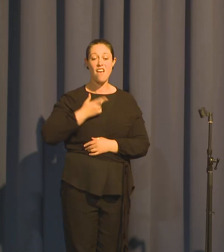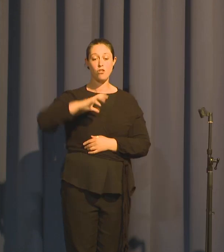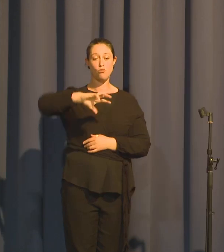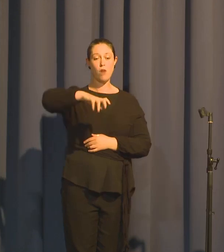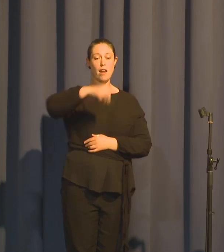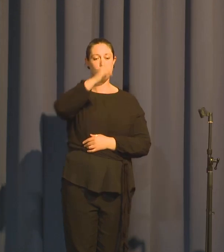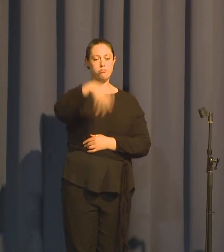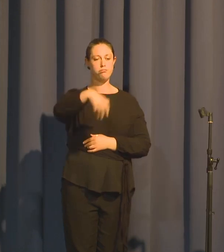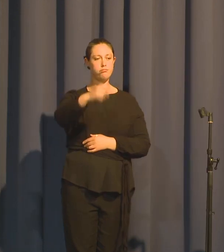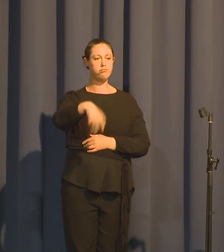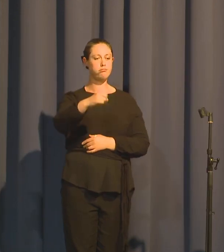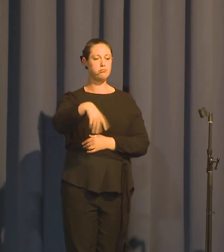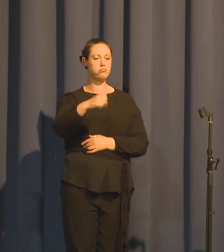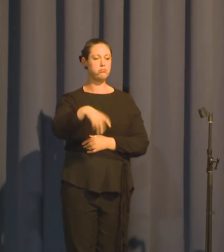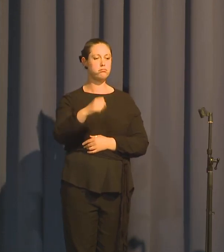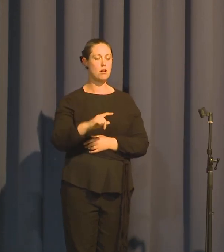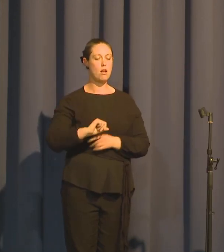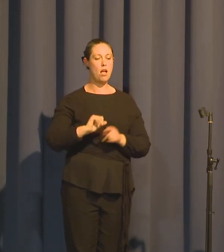it to run to the drain,